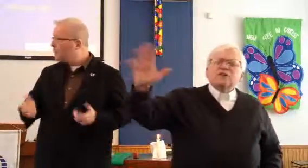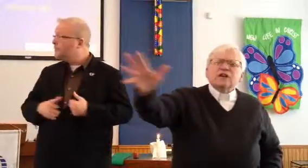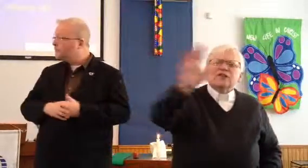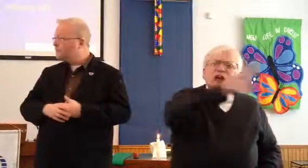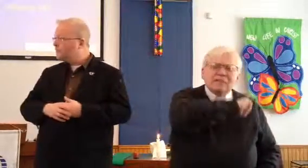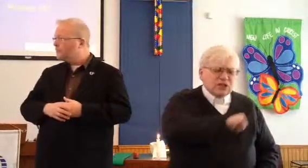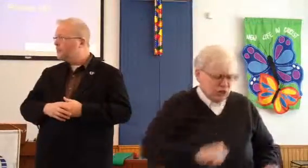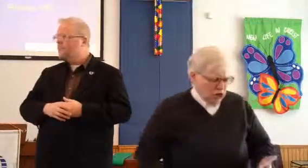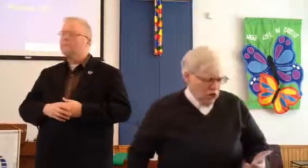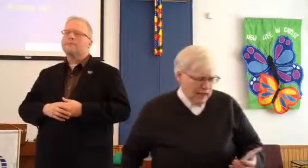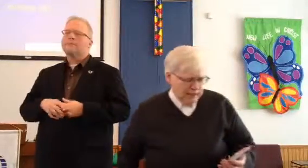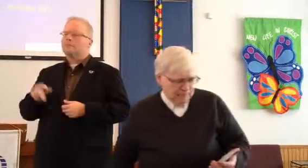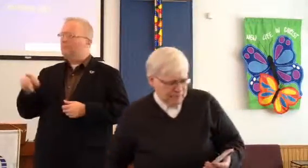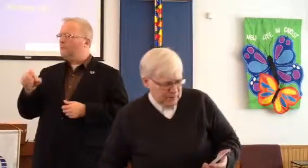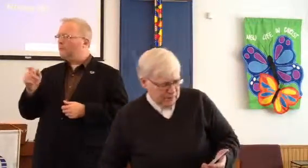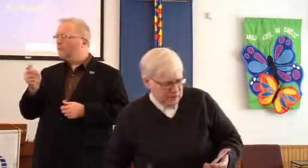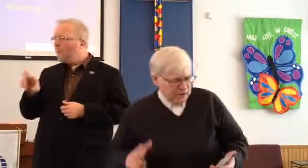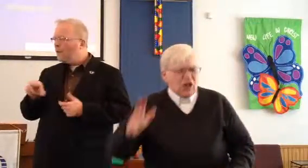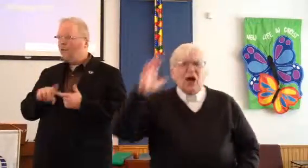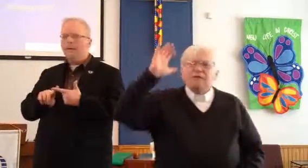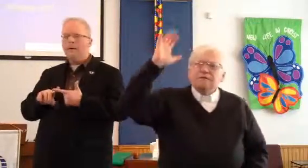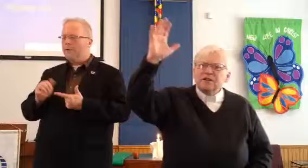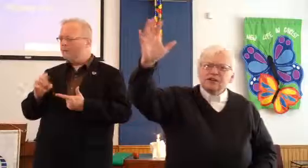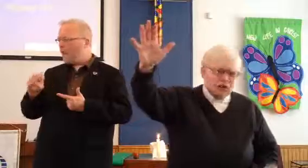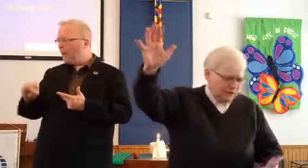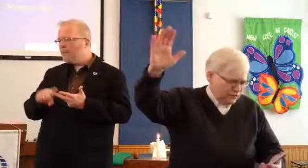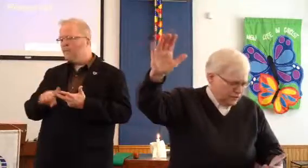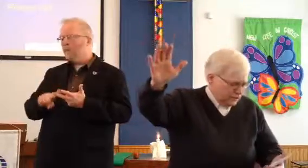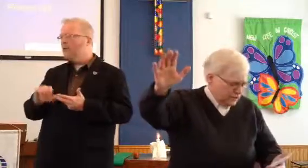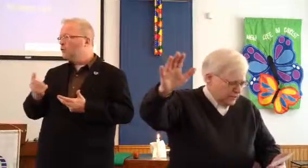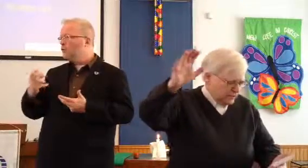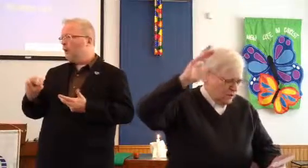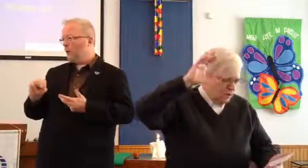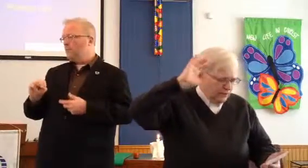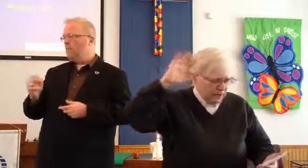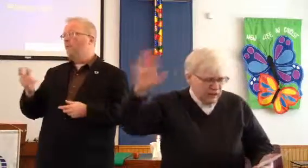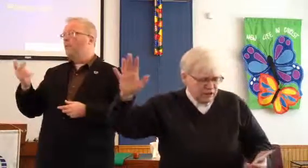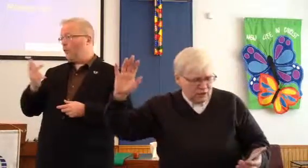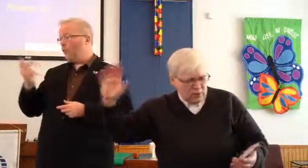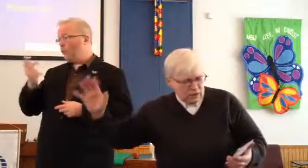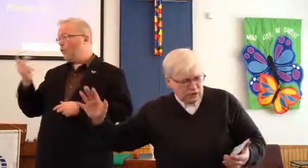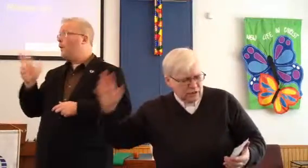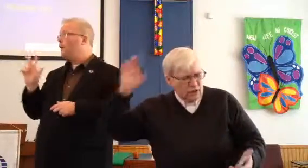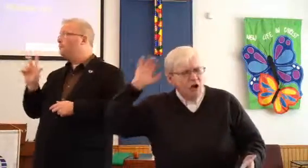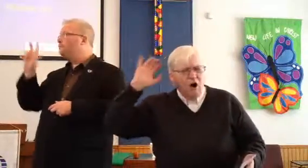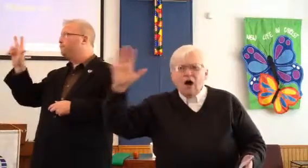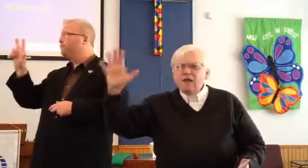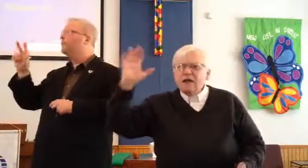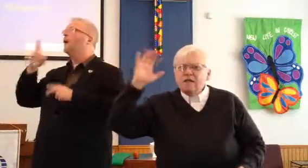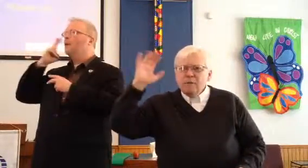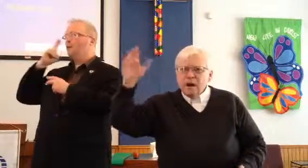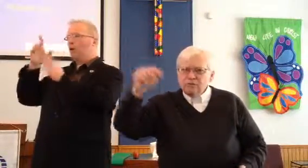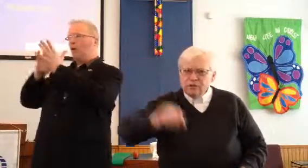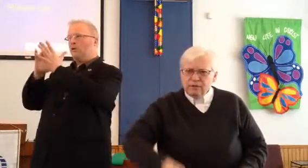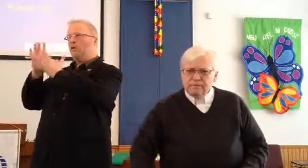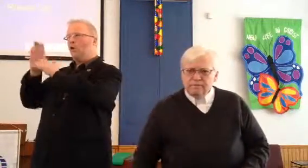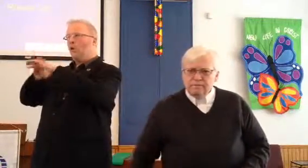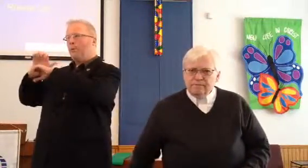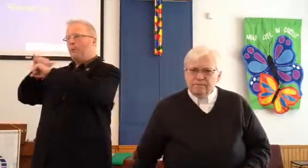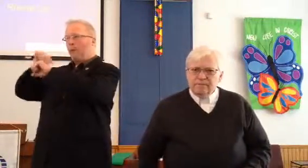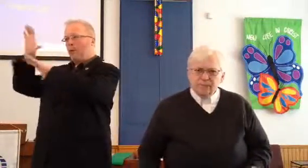Now, Peter and James and John saw the vision of Jesus along with Elisha and Moses on the